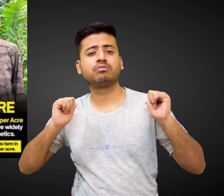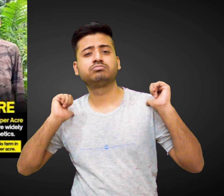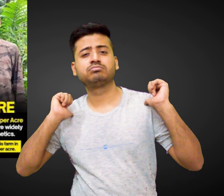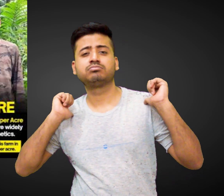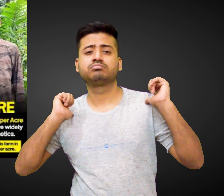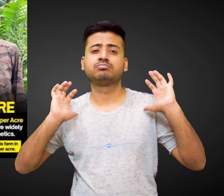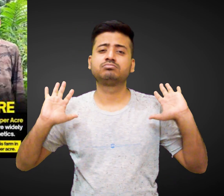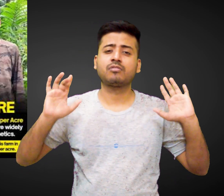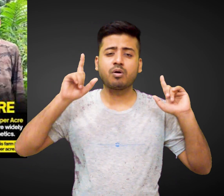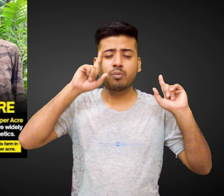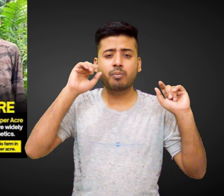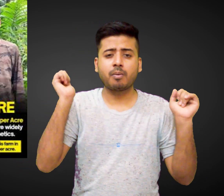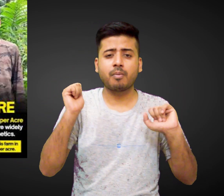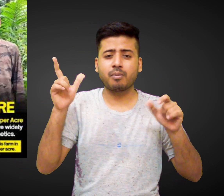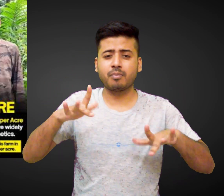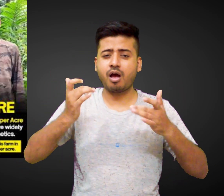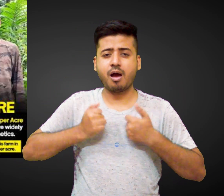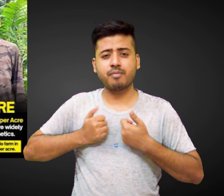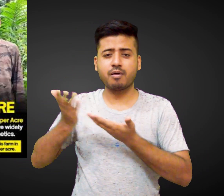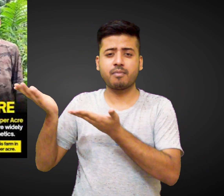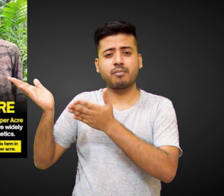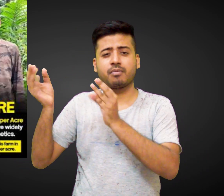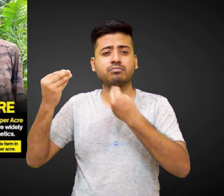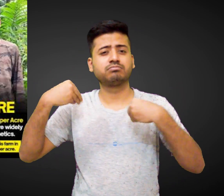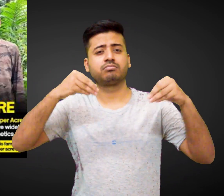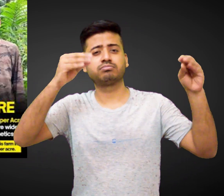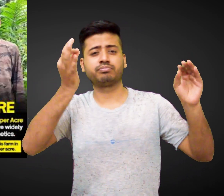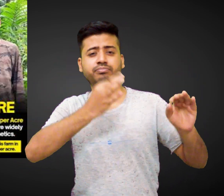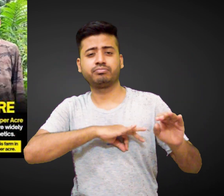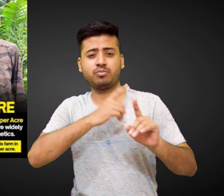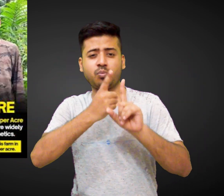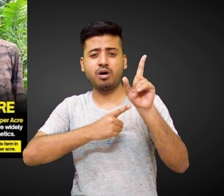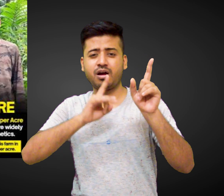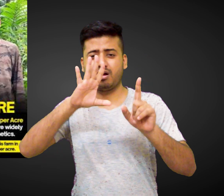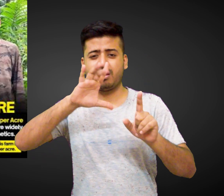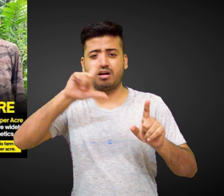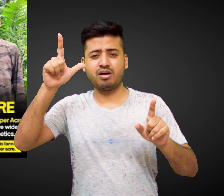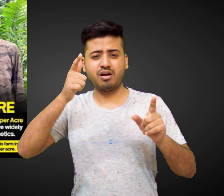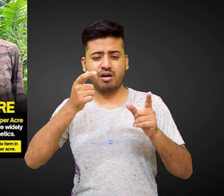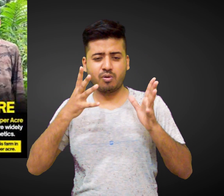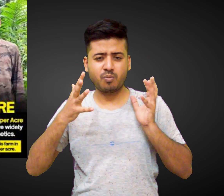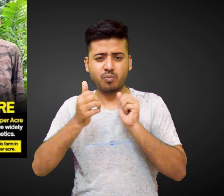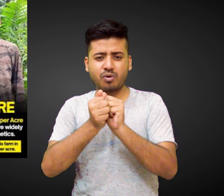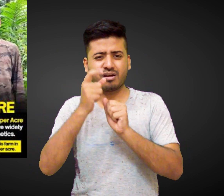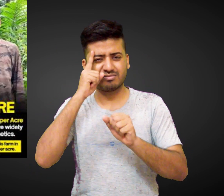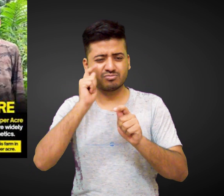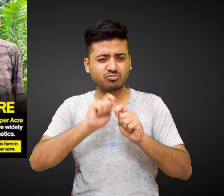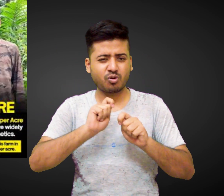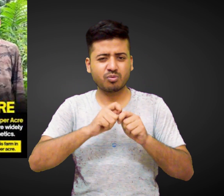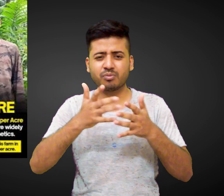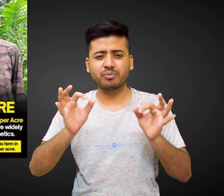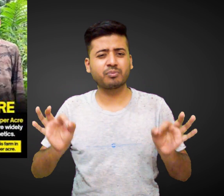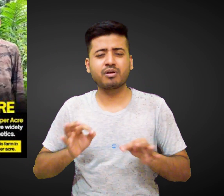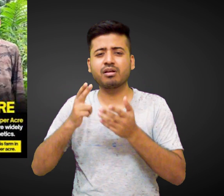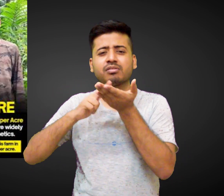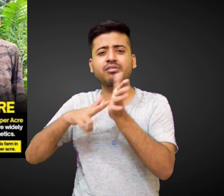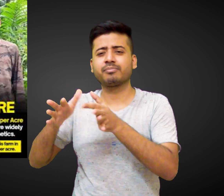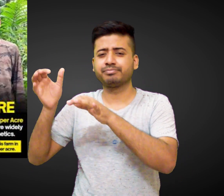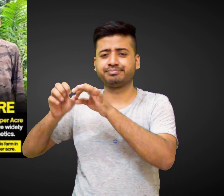reducing redness and inflammation. Fights breakouts and acne. The antibacterial properties of vanilla may help reduce breakouts